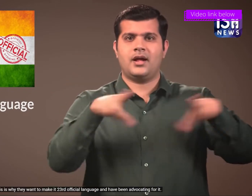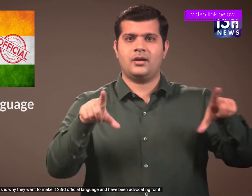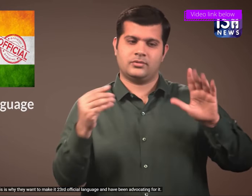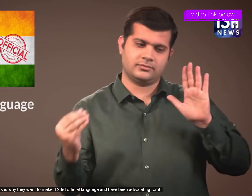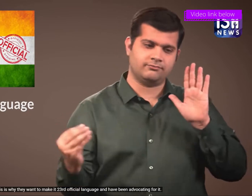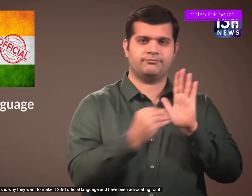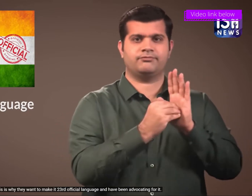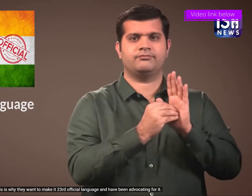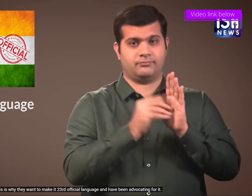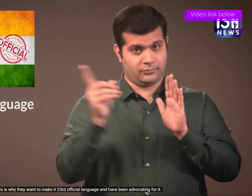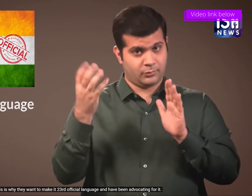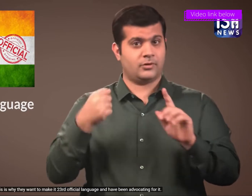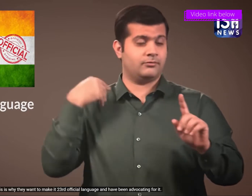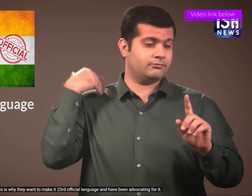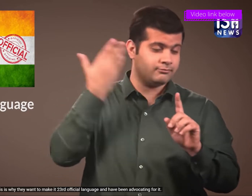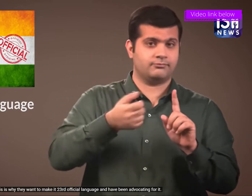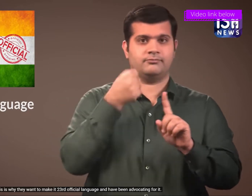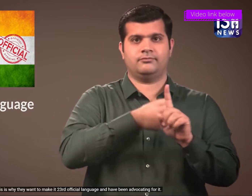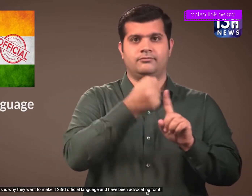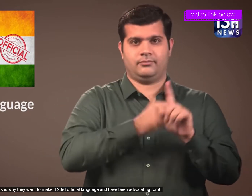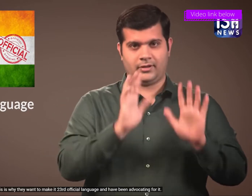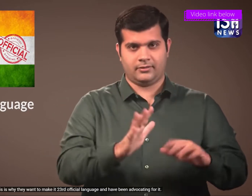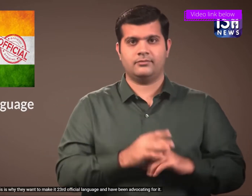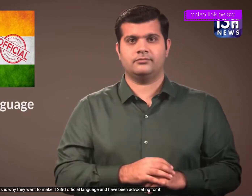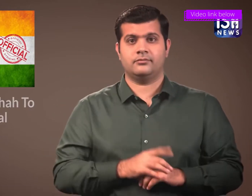language and have been advocating for it.